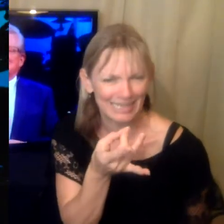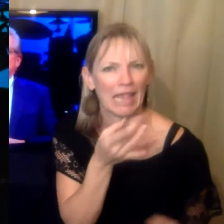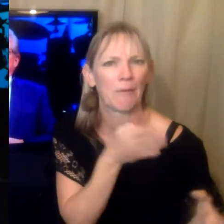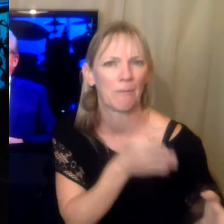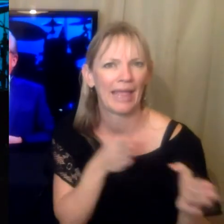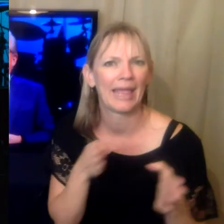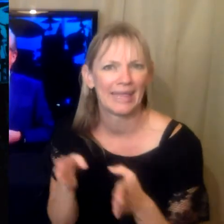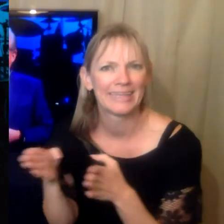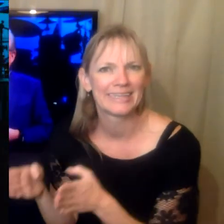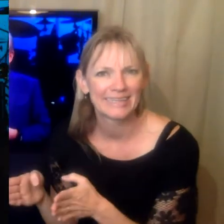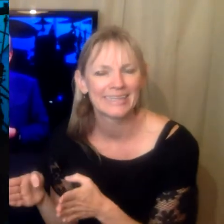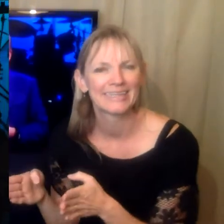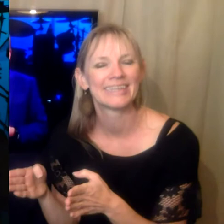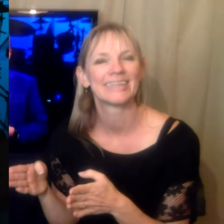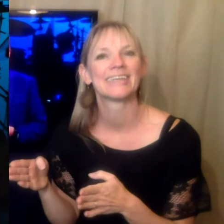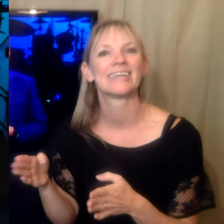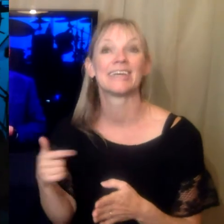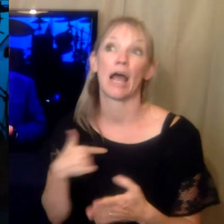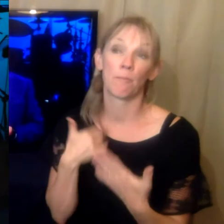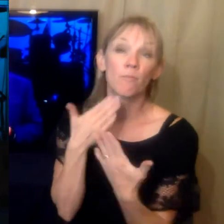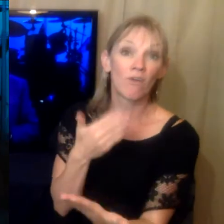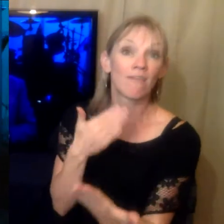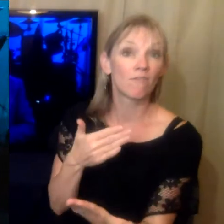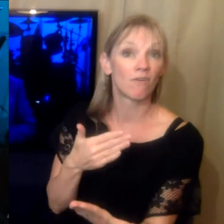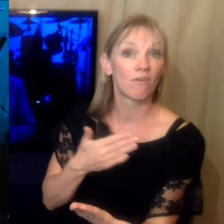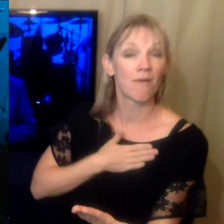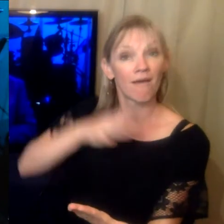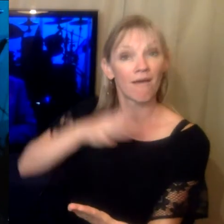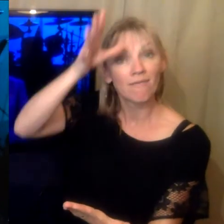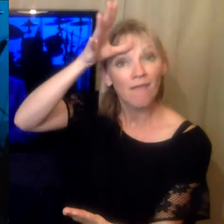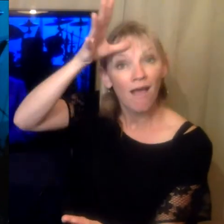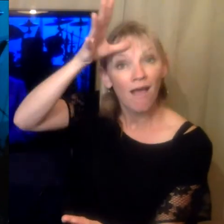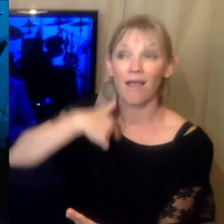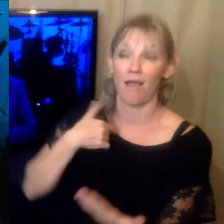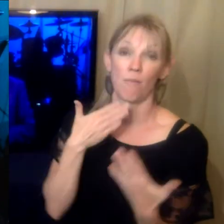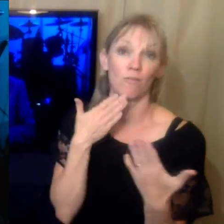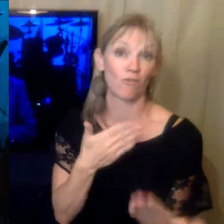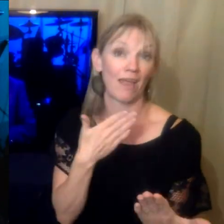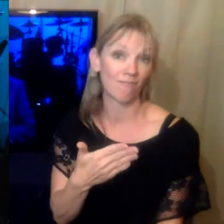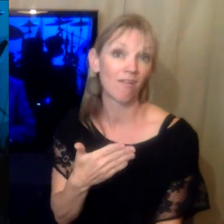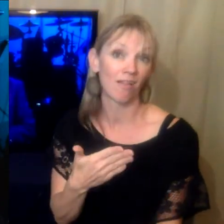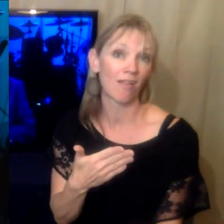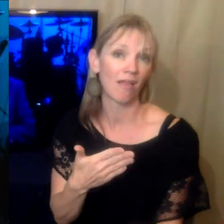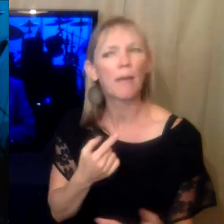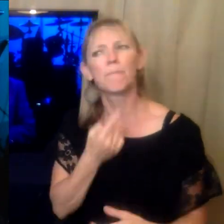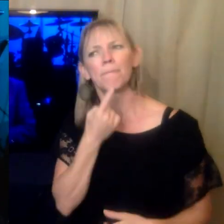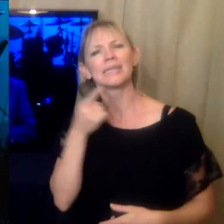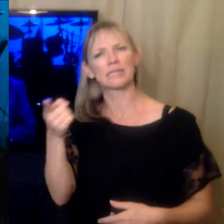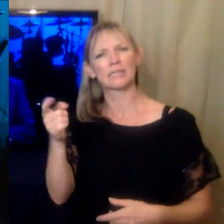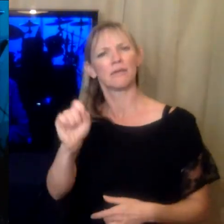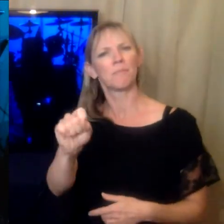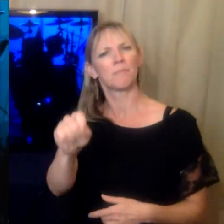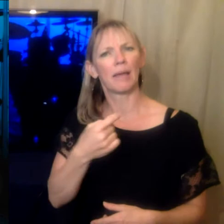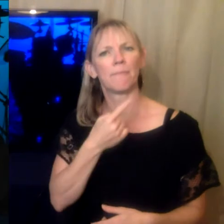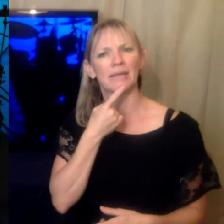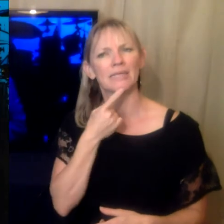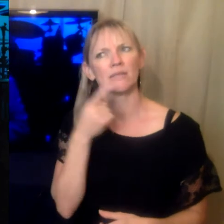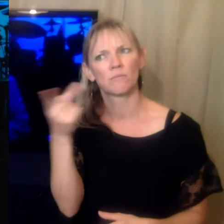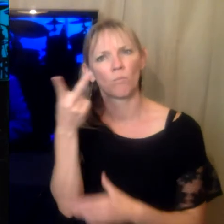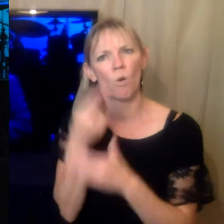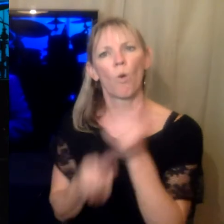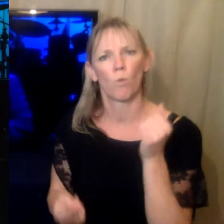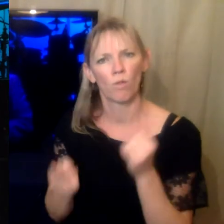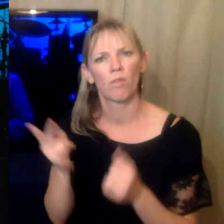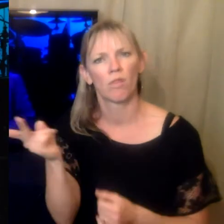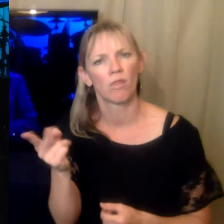ways. And I'm grateful for my dad and Fred, and I'm grateful, and I miss them. Yeah, I miss them both